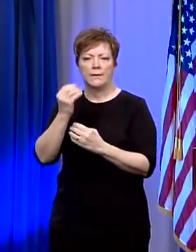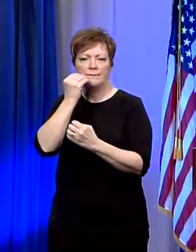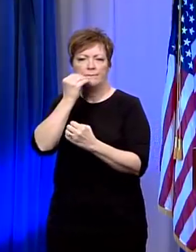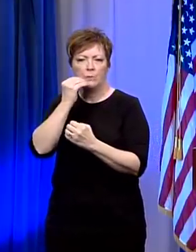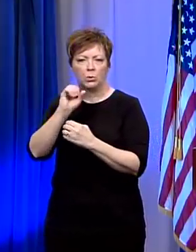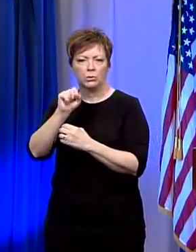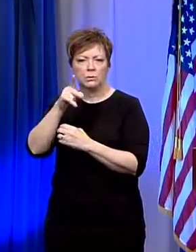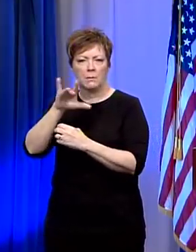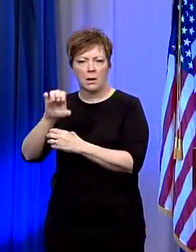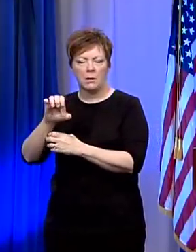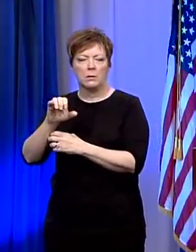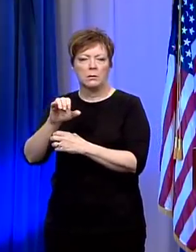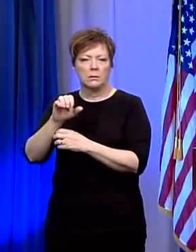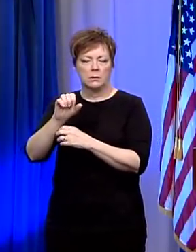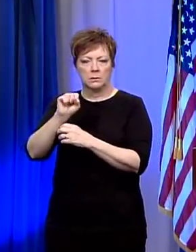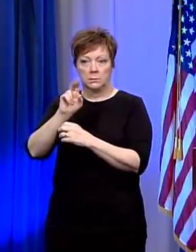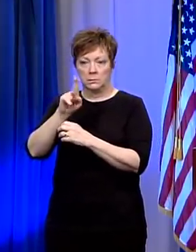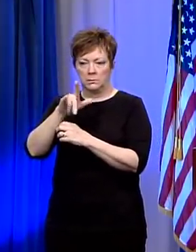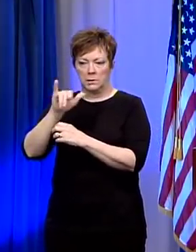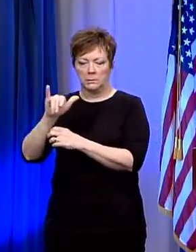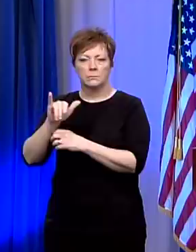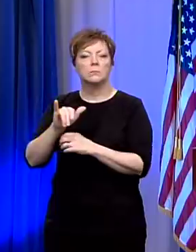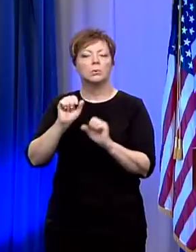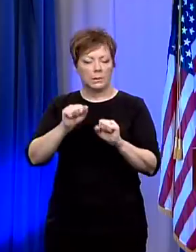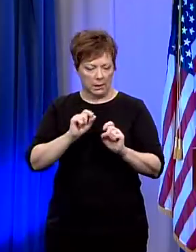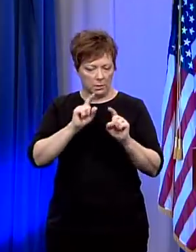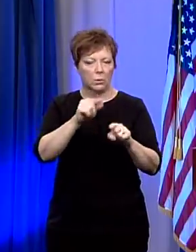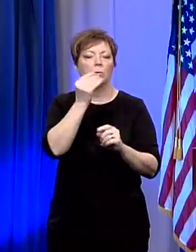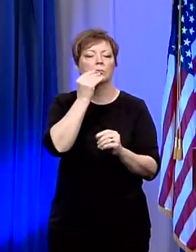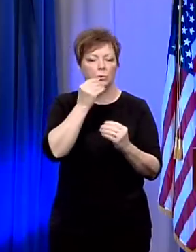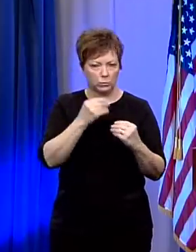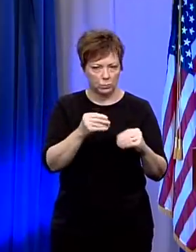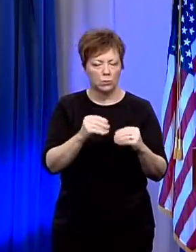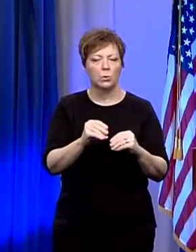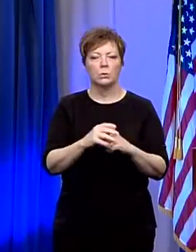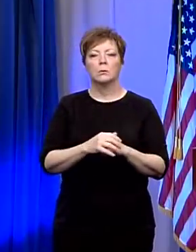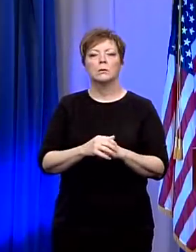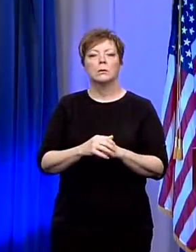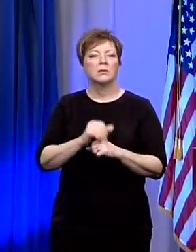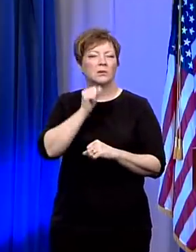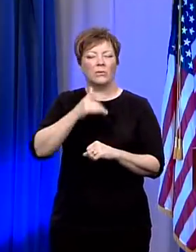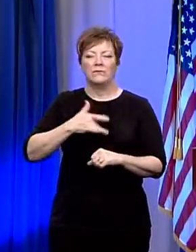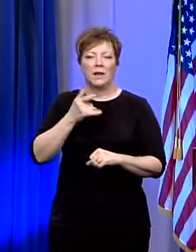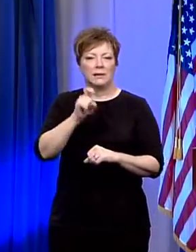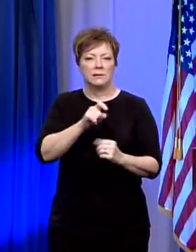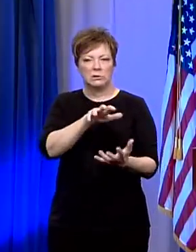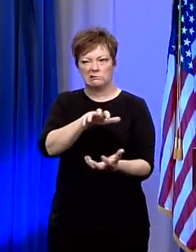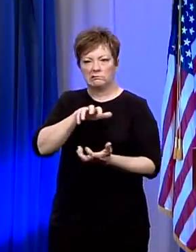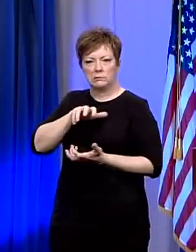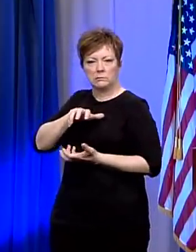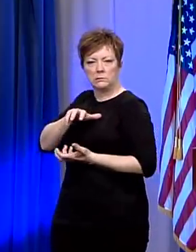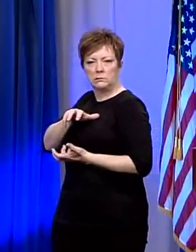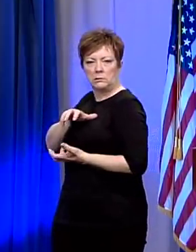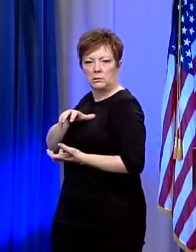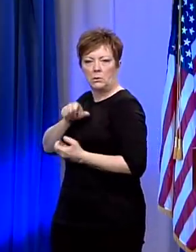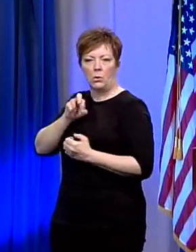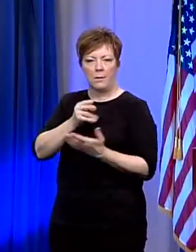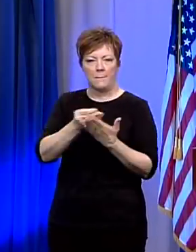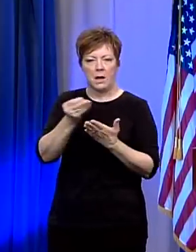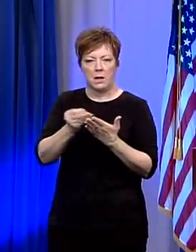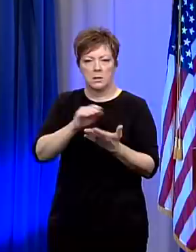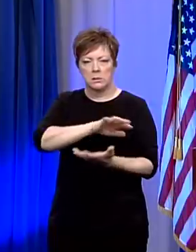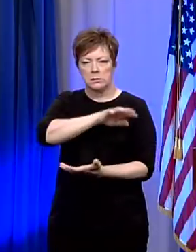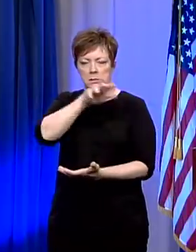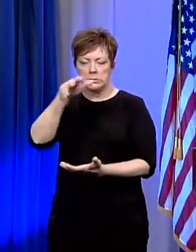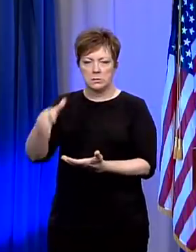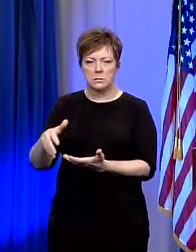Certainly, grocery store visits would be acceptable. We don't believe there's a need for people to hoard food or to buy large volumes of